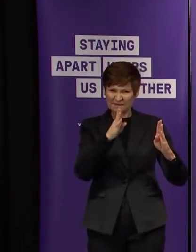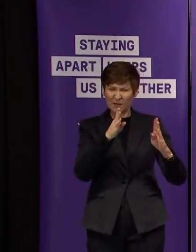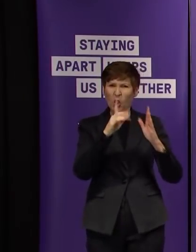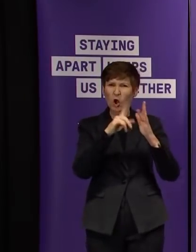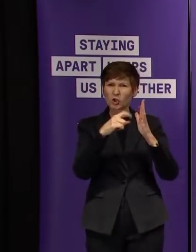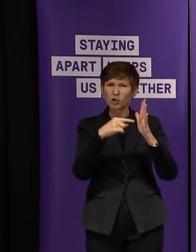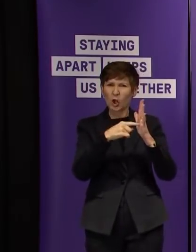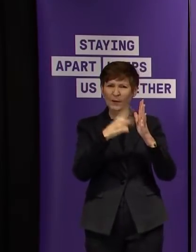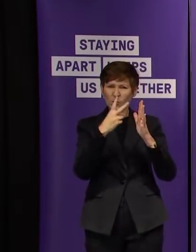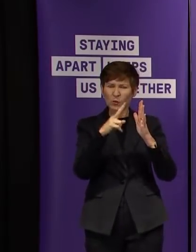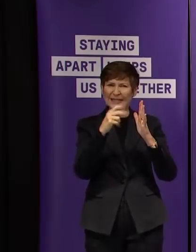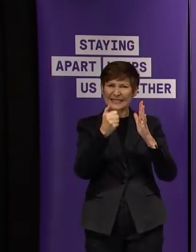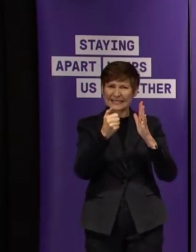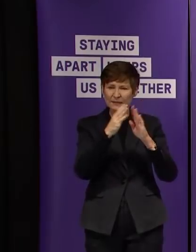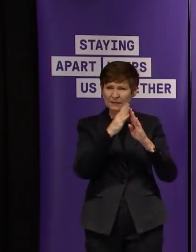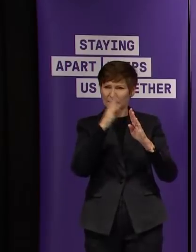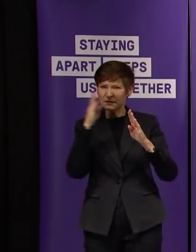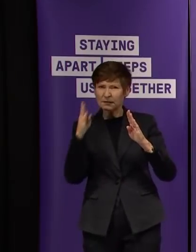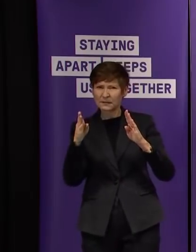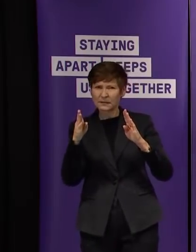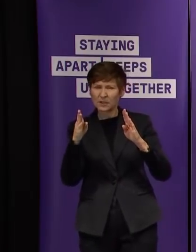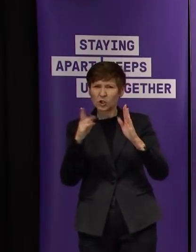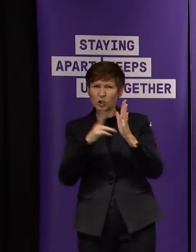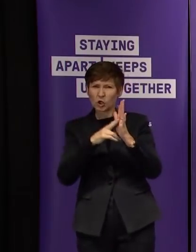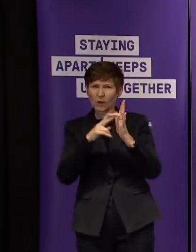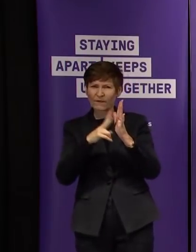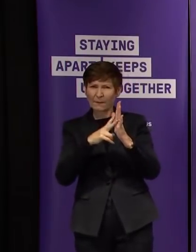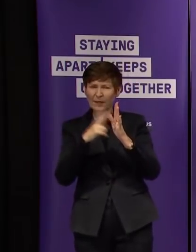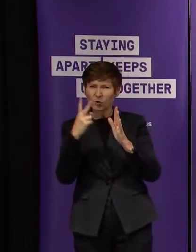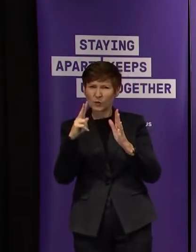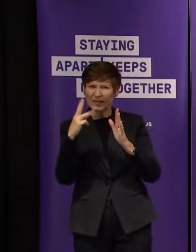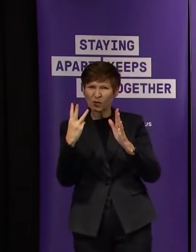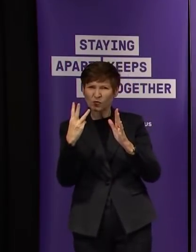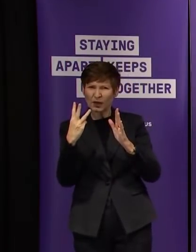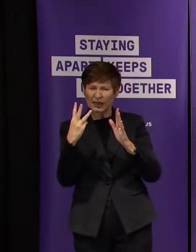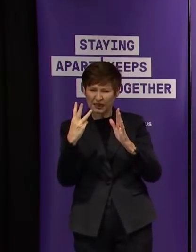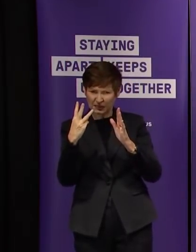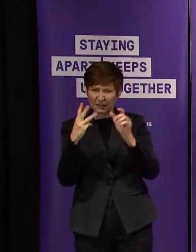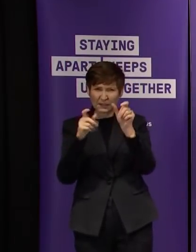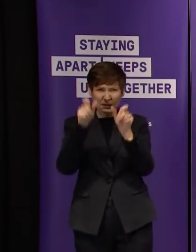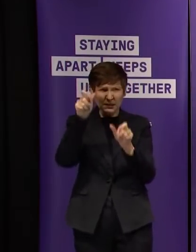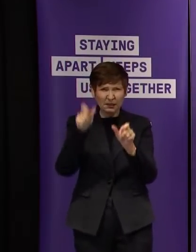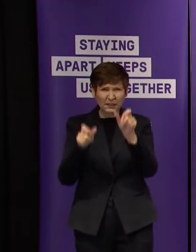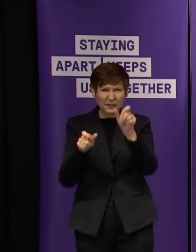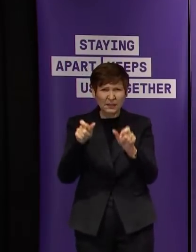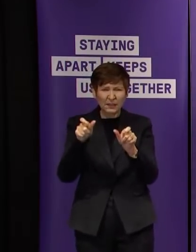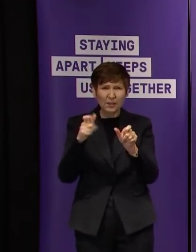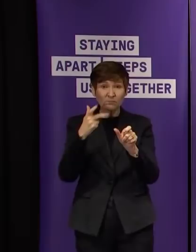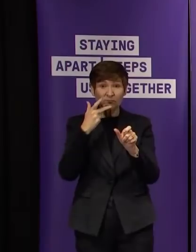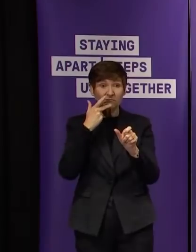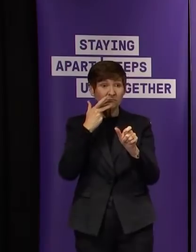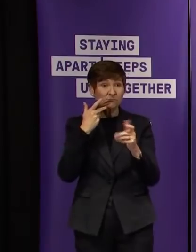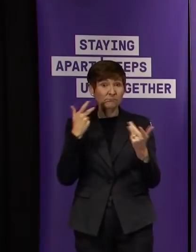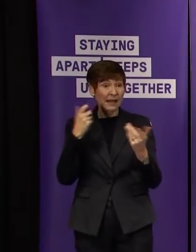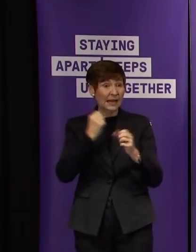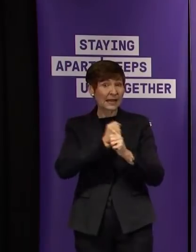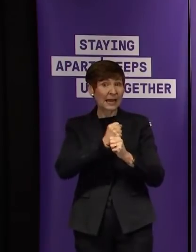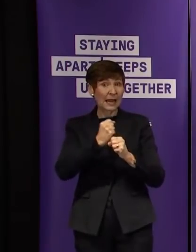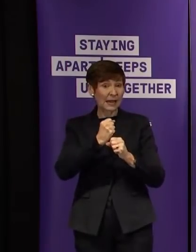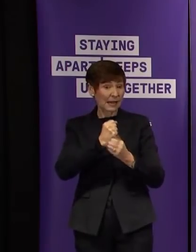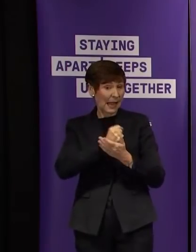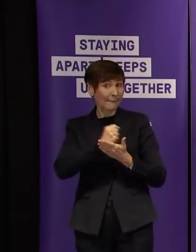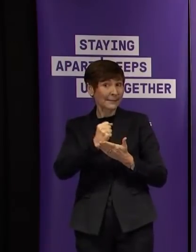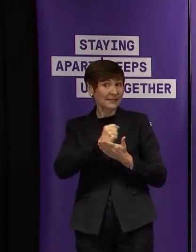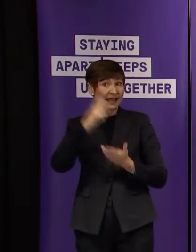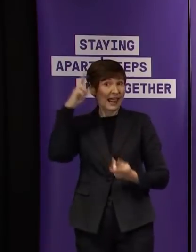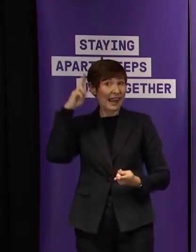easing restrictions earlier than that date? Yeah, I think there's always a case for a different approach if we're doing better than is modelled or